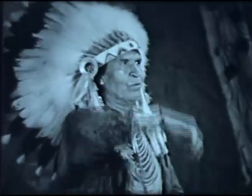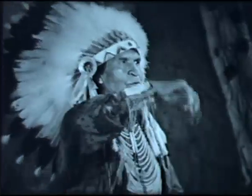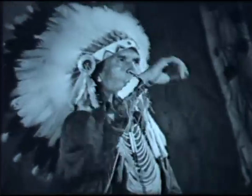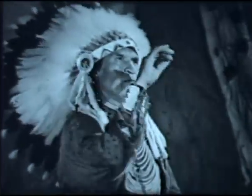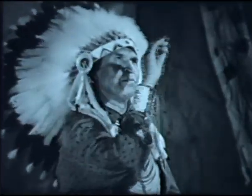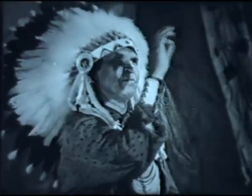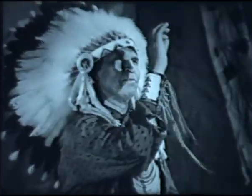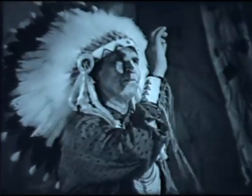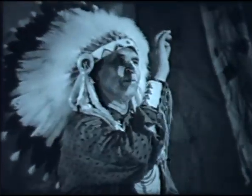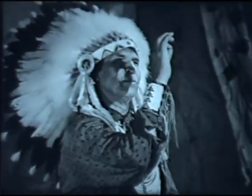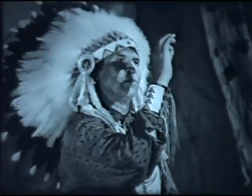powerful.